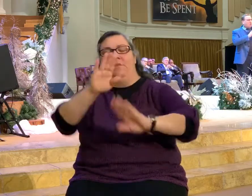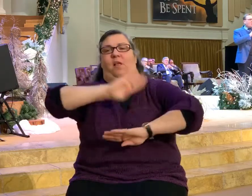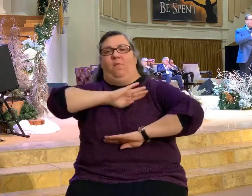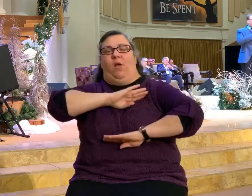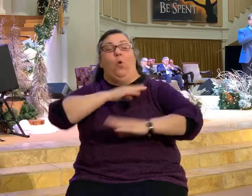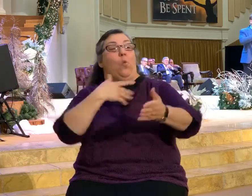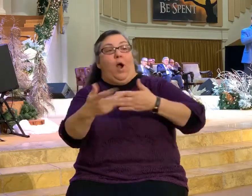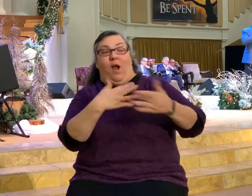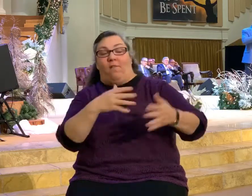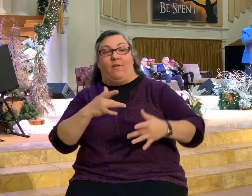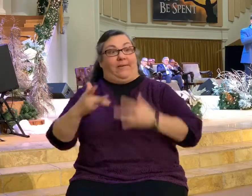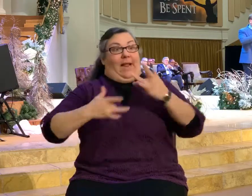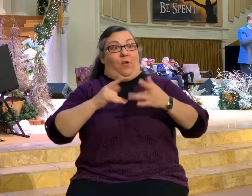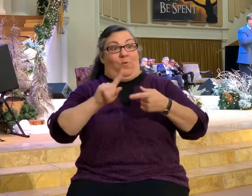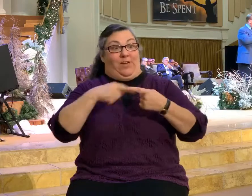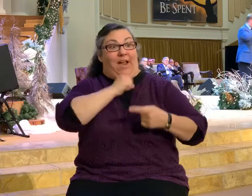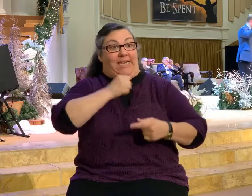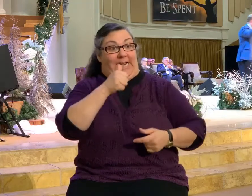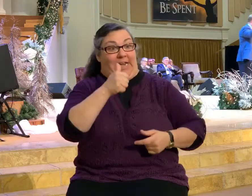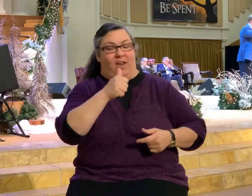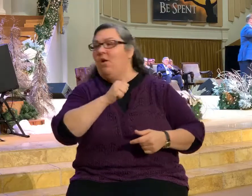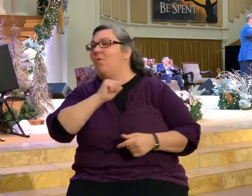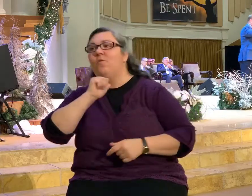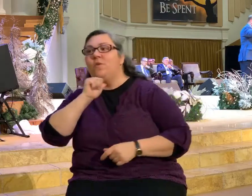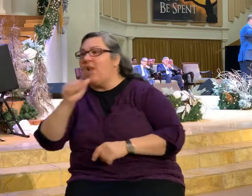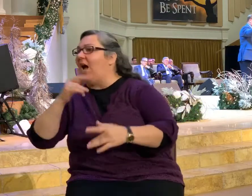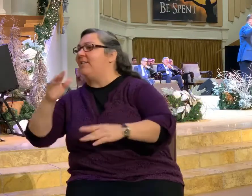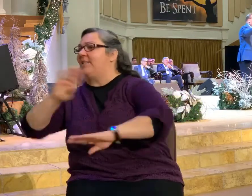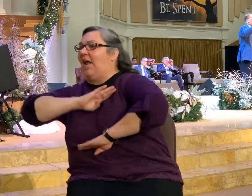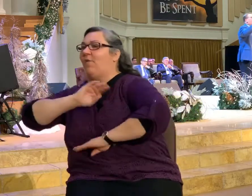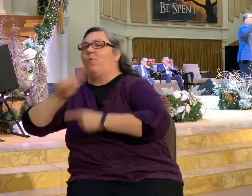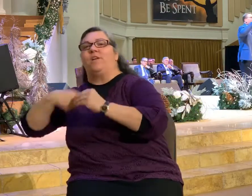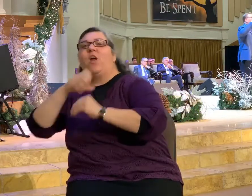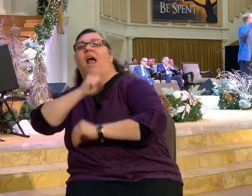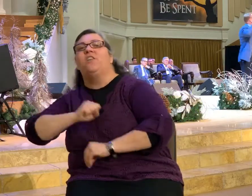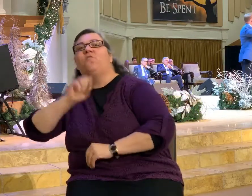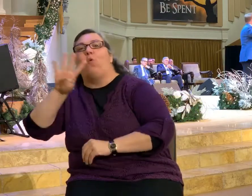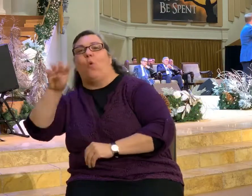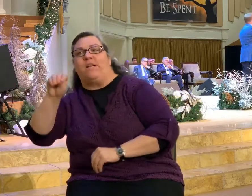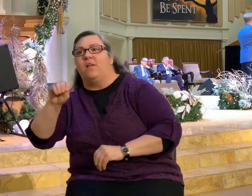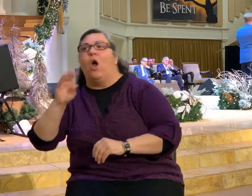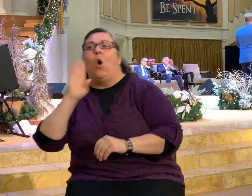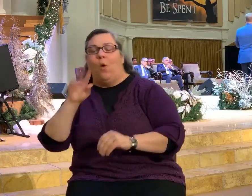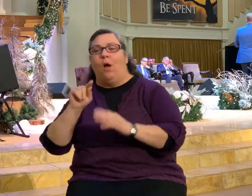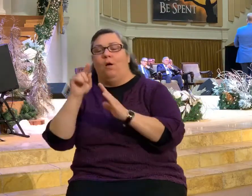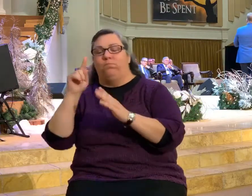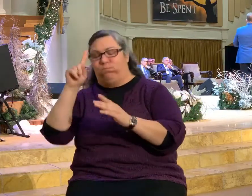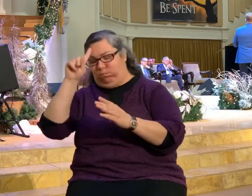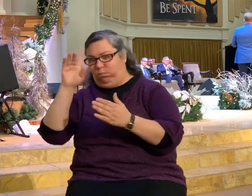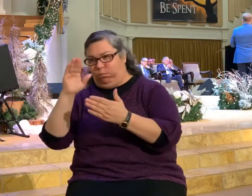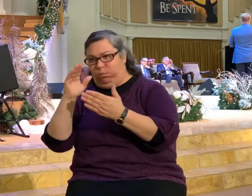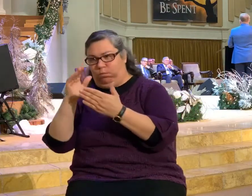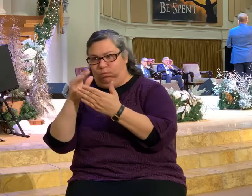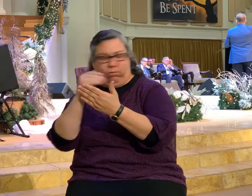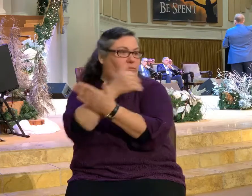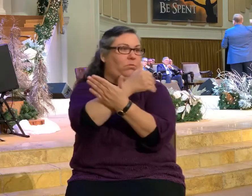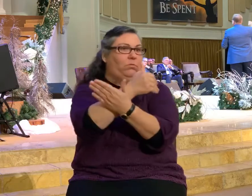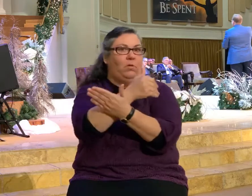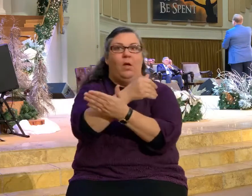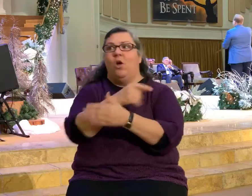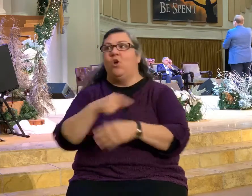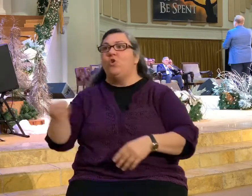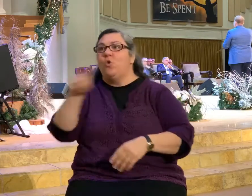you on when you were 10 won't turn you on at 40. It'll get worse, and you'll wind up doing and pursuing things that you would